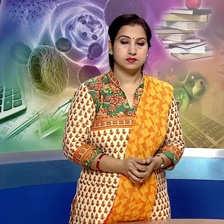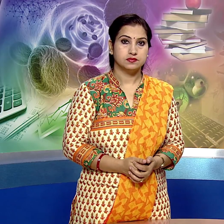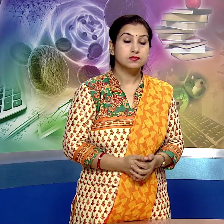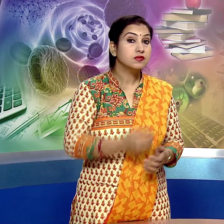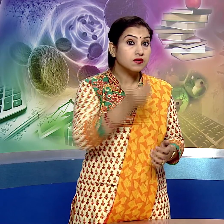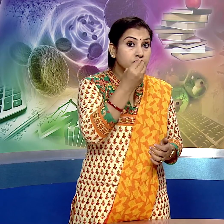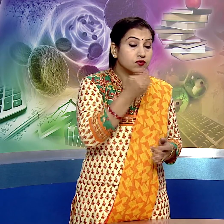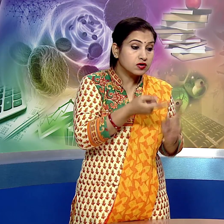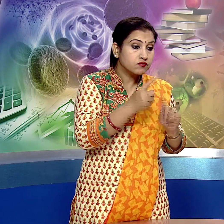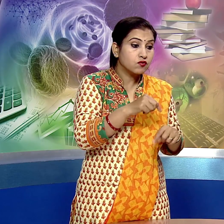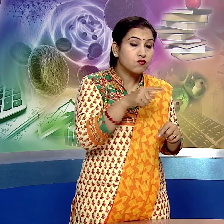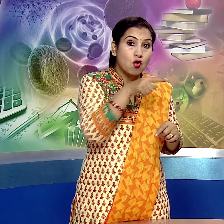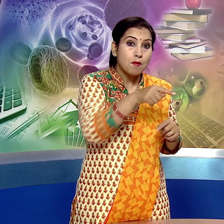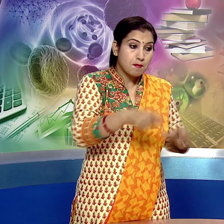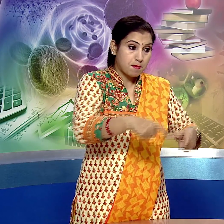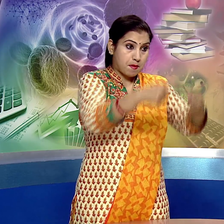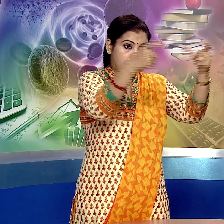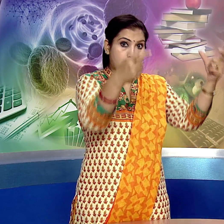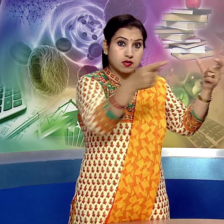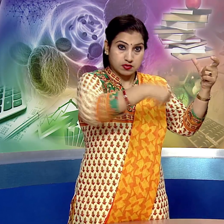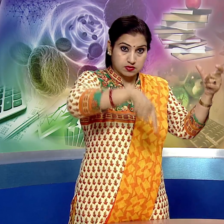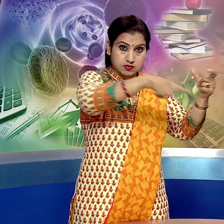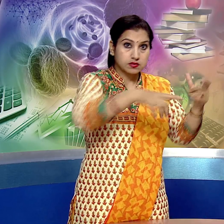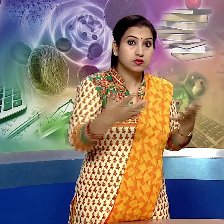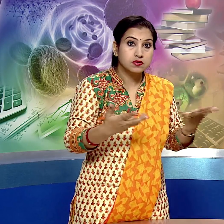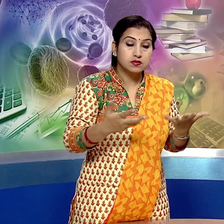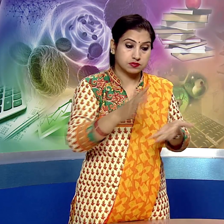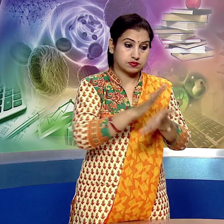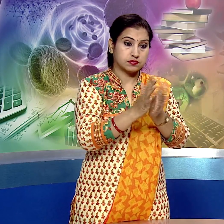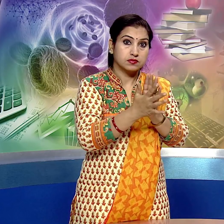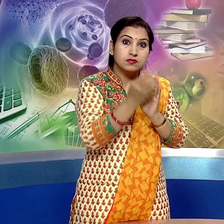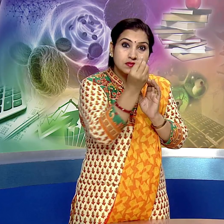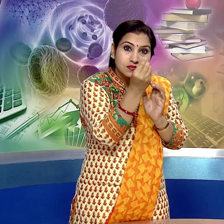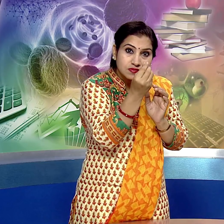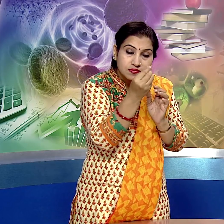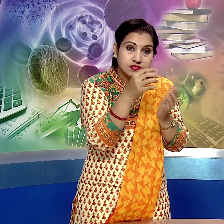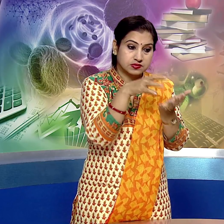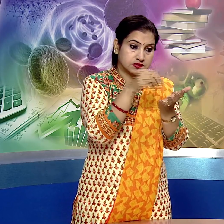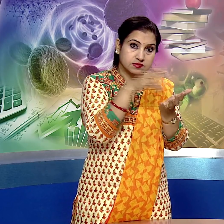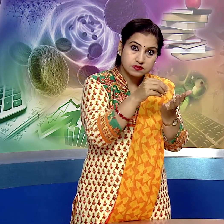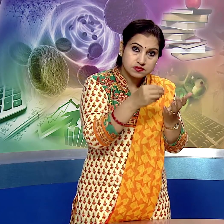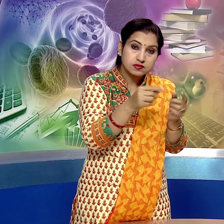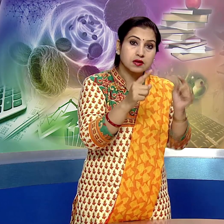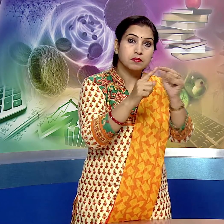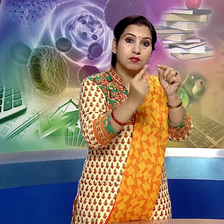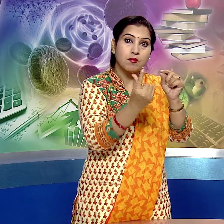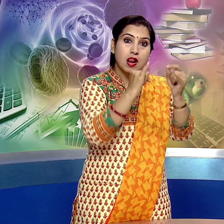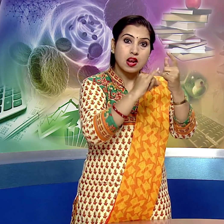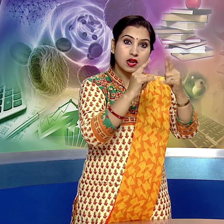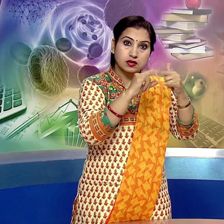We get from plant origins are grains, pulses,